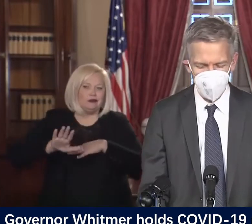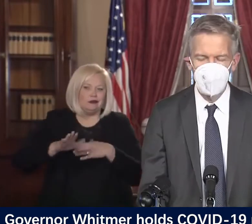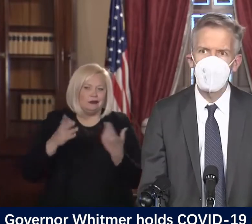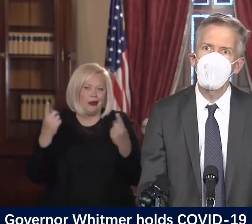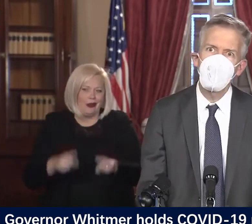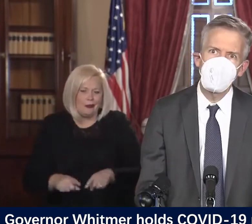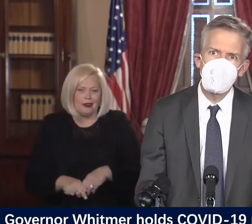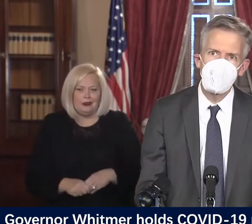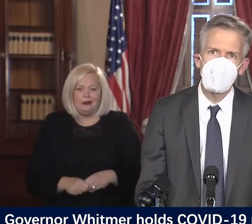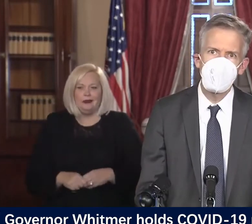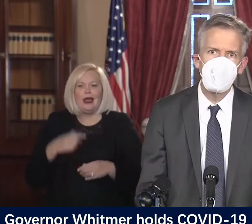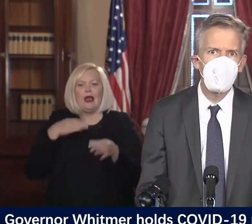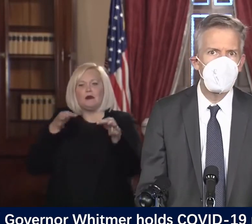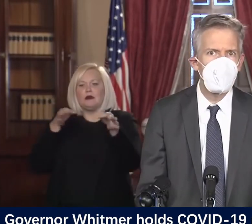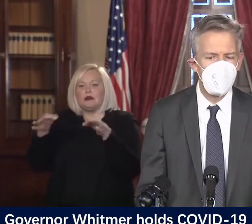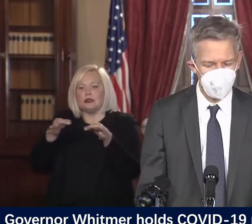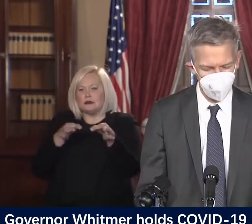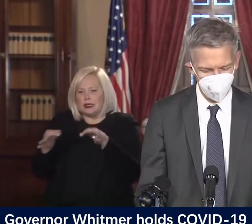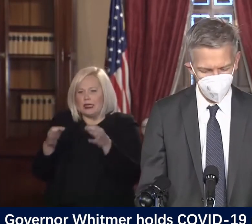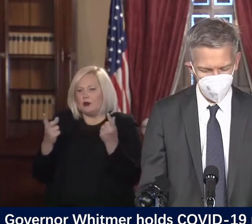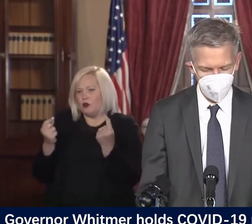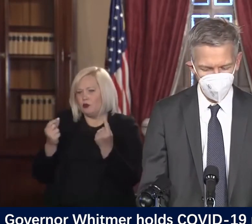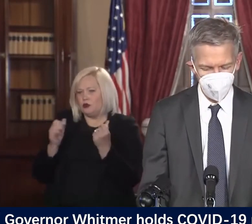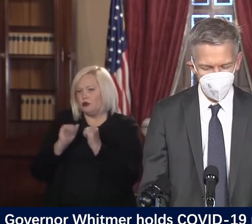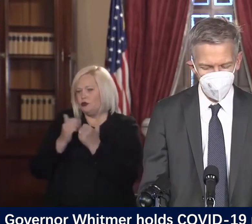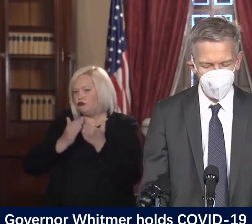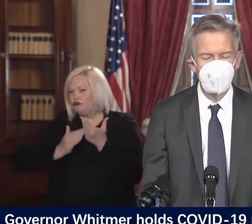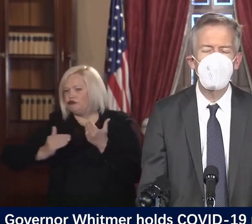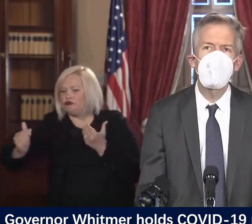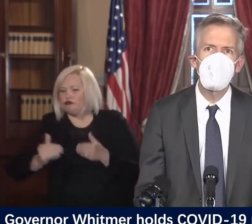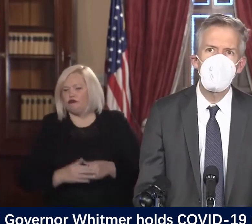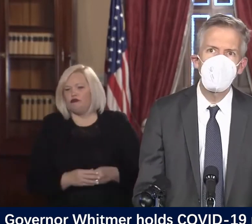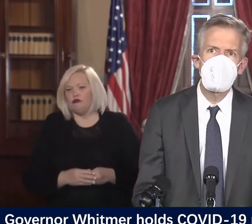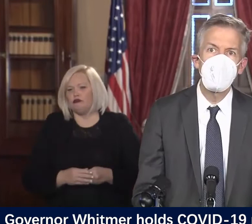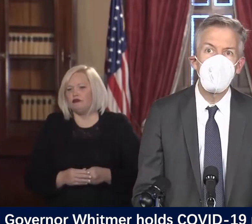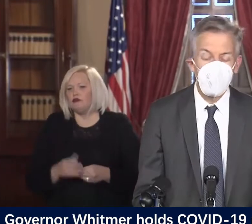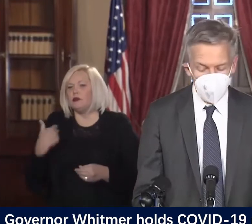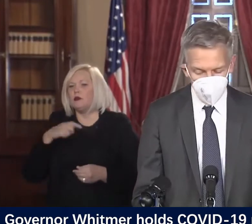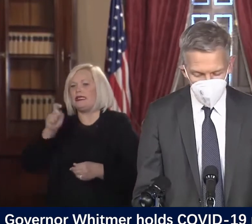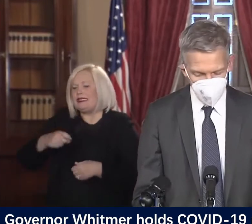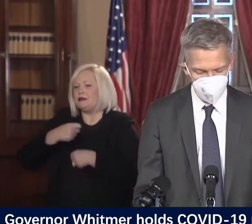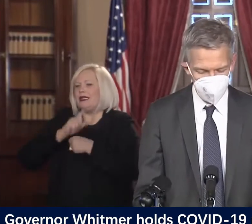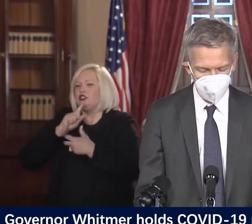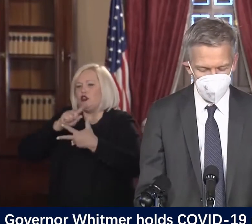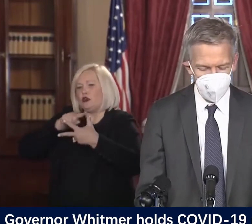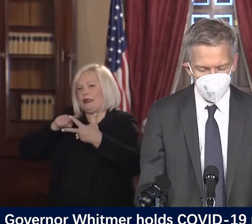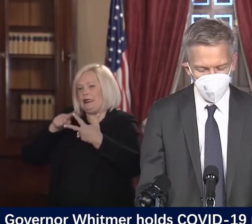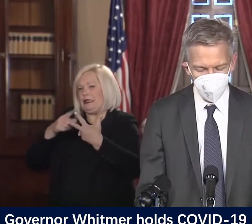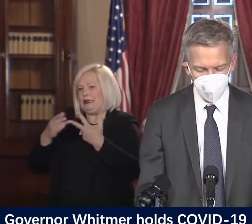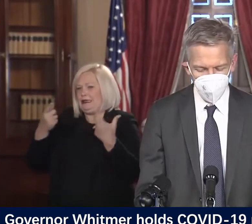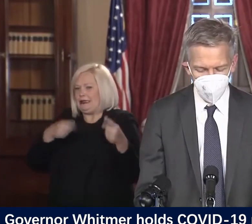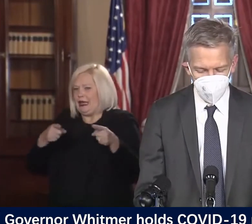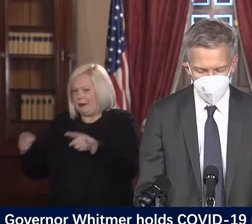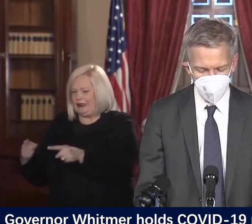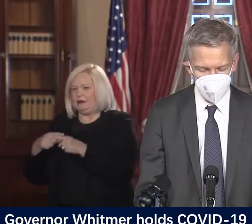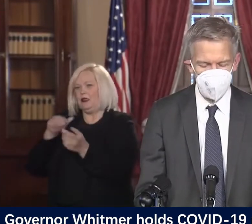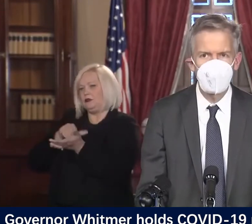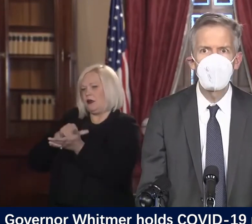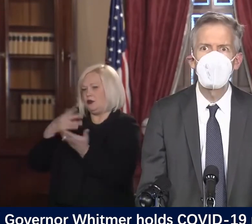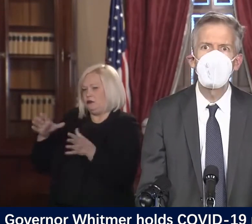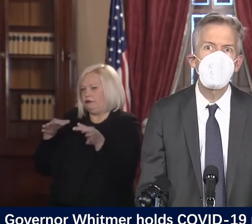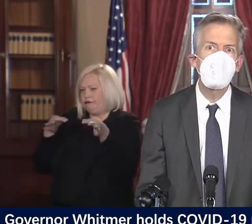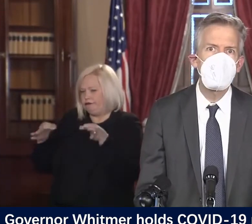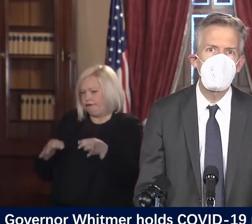them, and what we'll do if we see them. We're looking for progress on three measures that Dr. Caldoun already